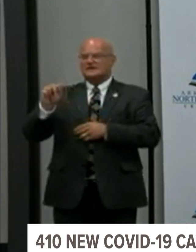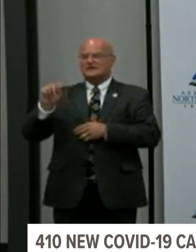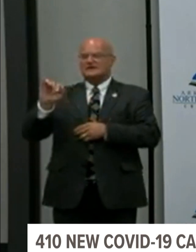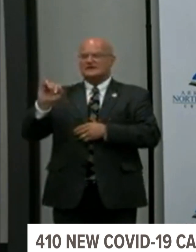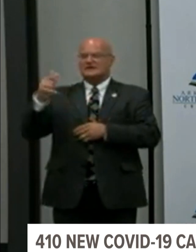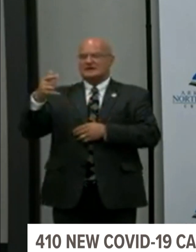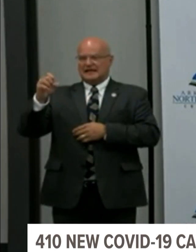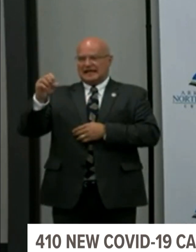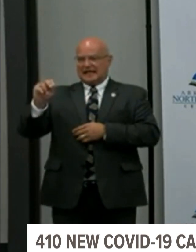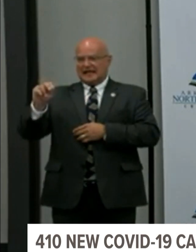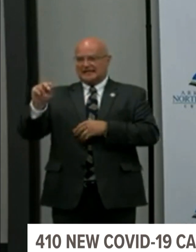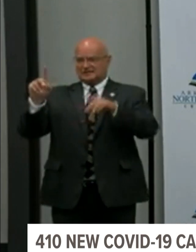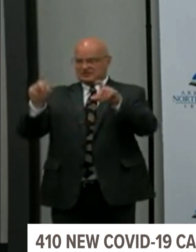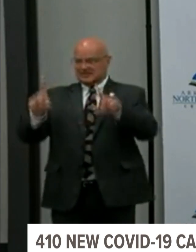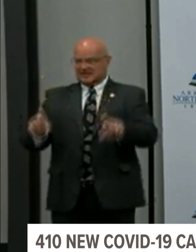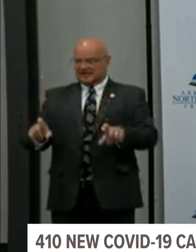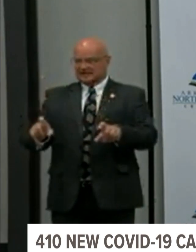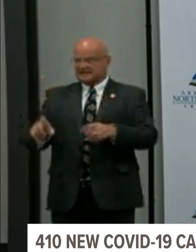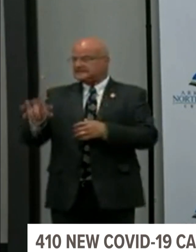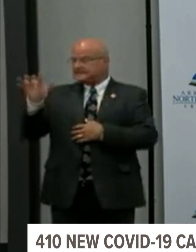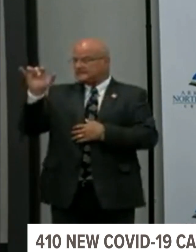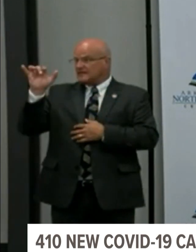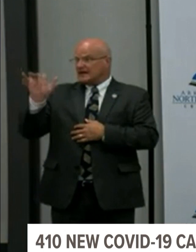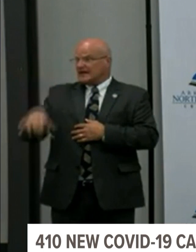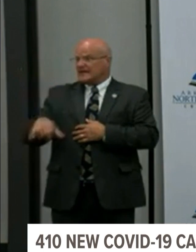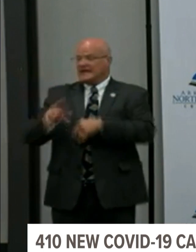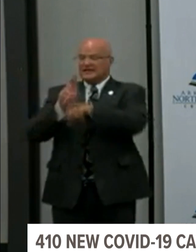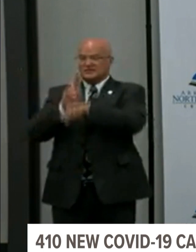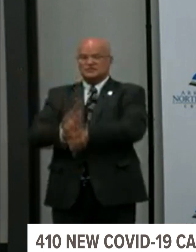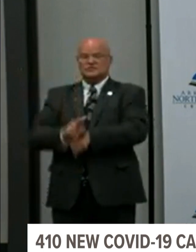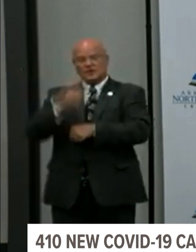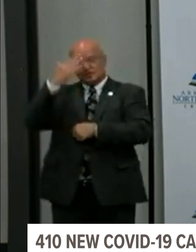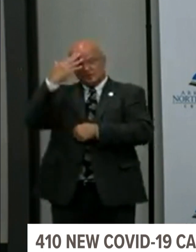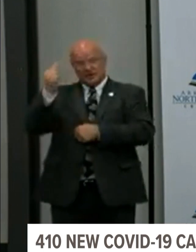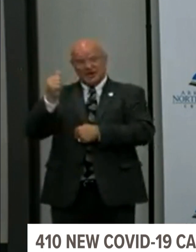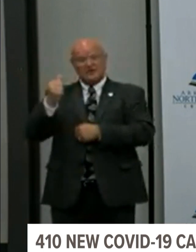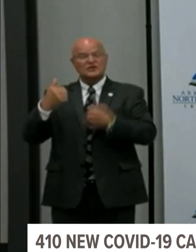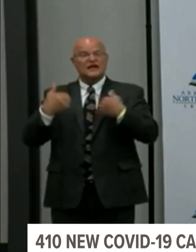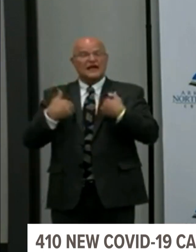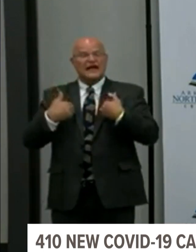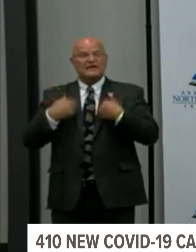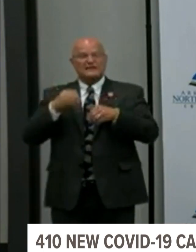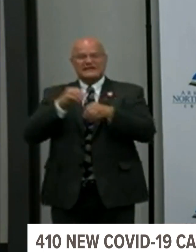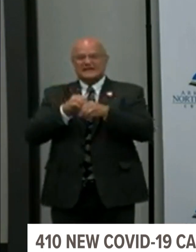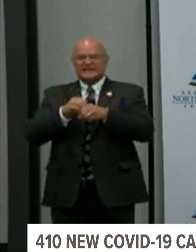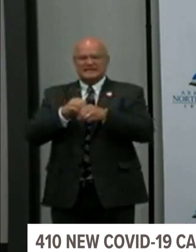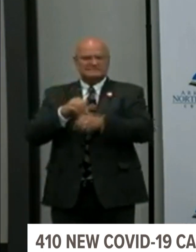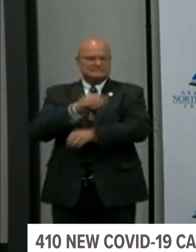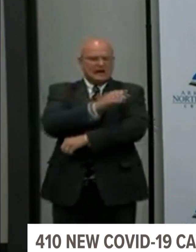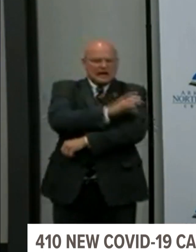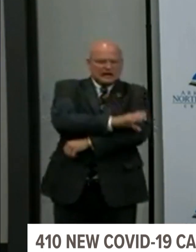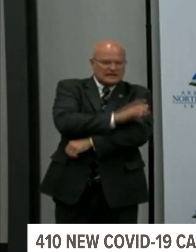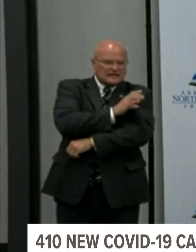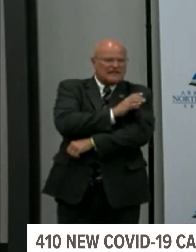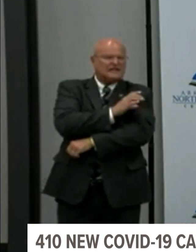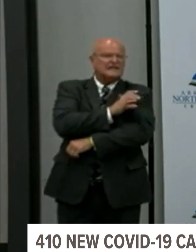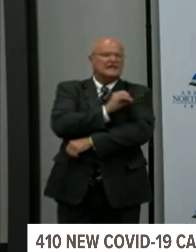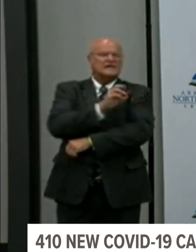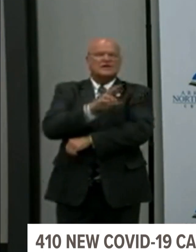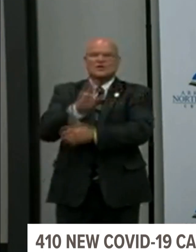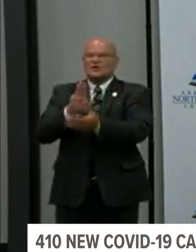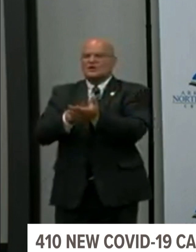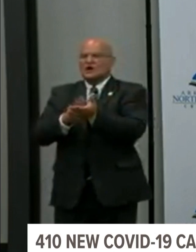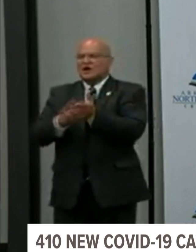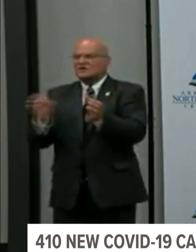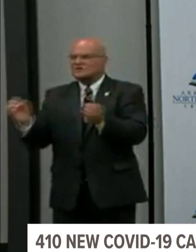test. And the antigen test is useful because you can have it in a clinic or a